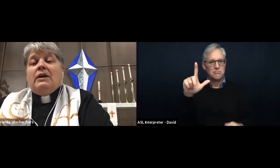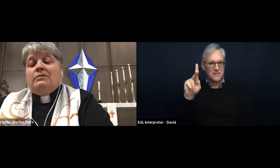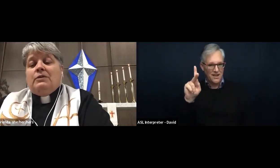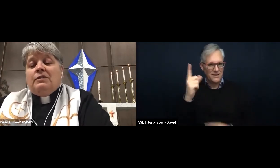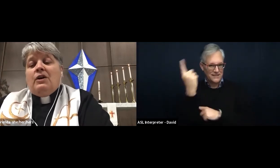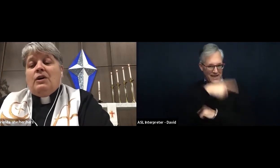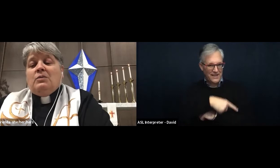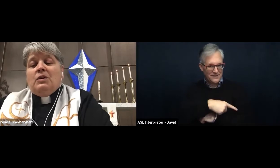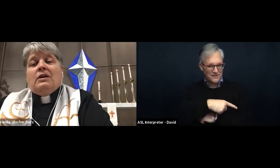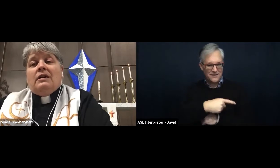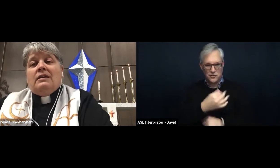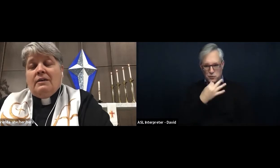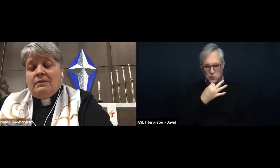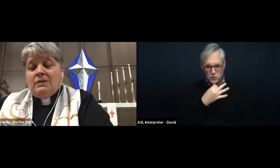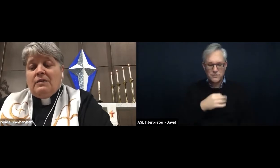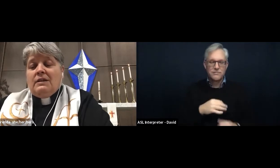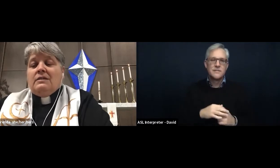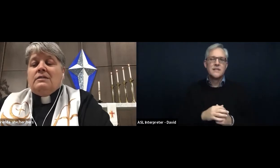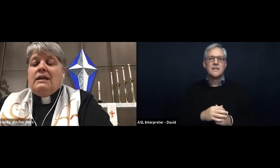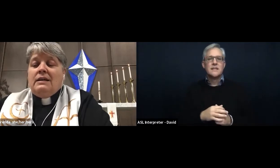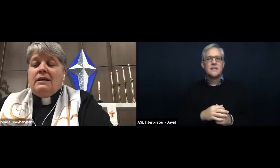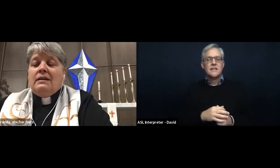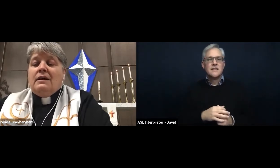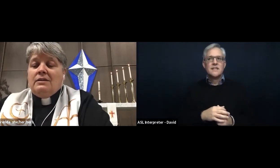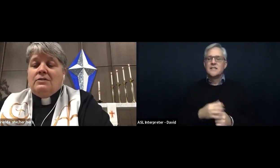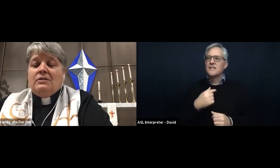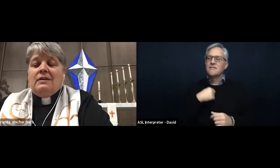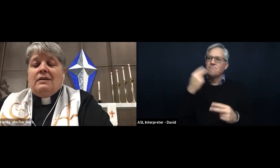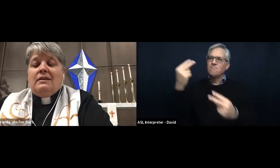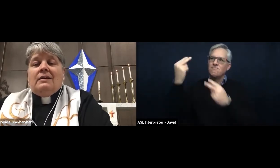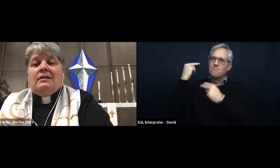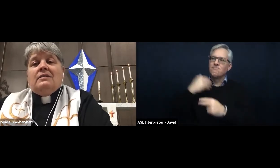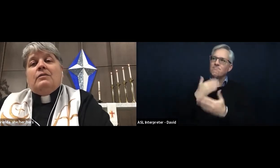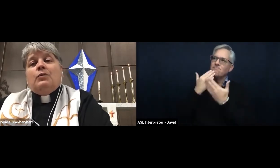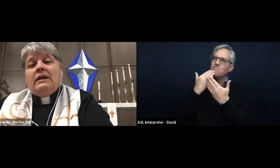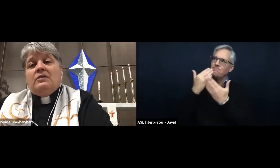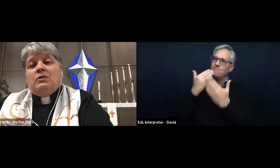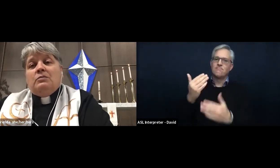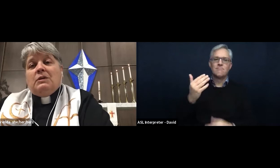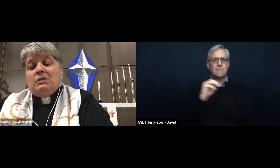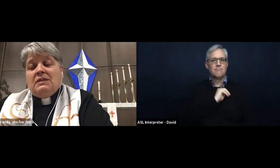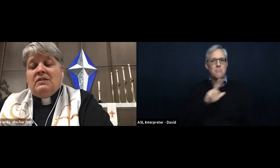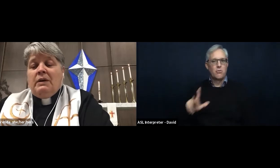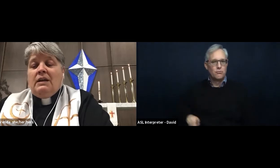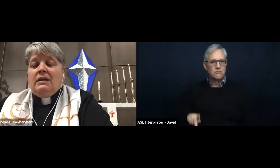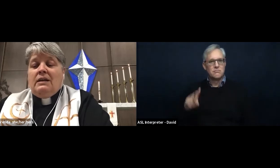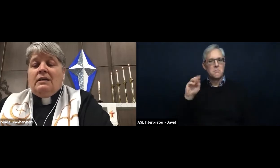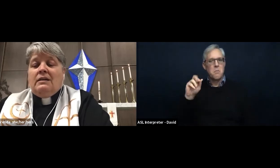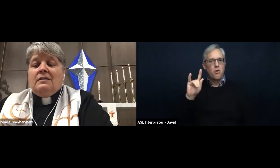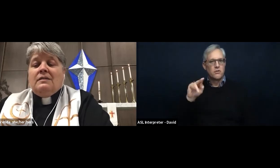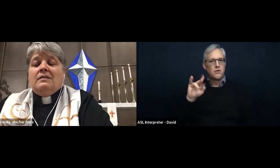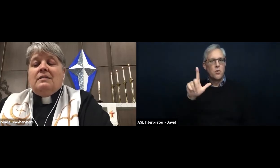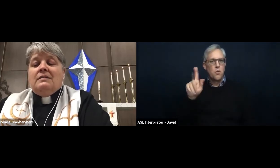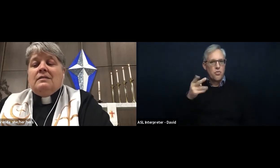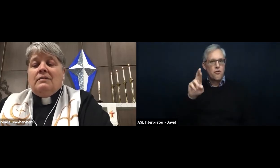I am grateful for the hard work and the efforts that Dr. King and others in the civil rights movement participated